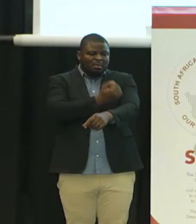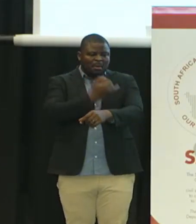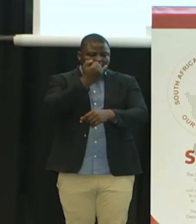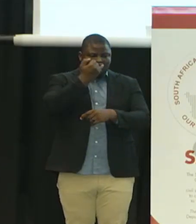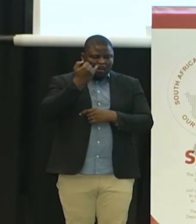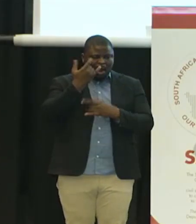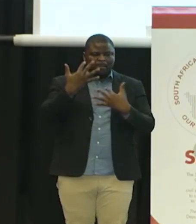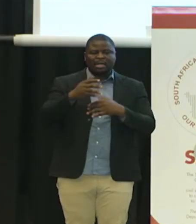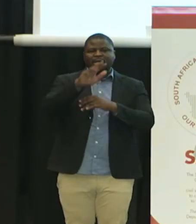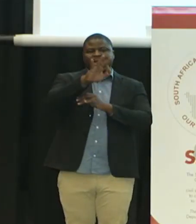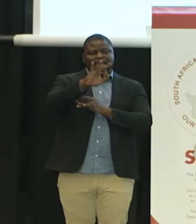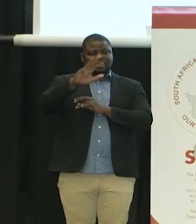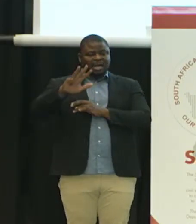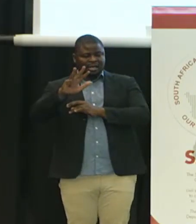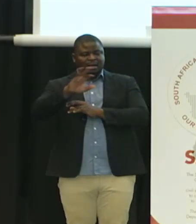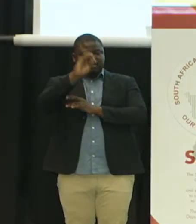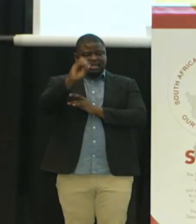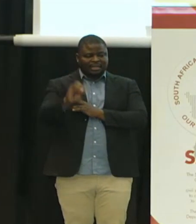30%.